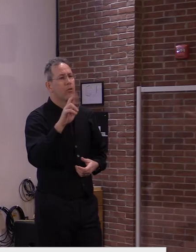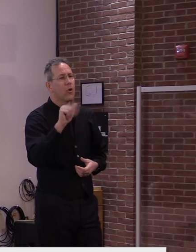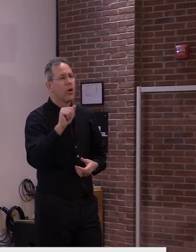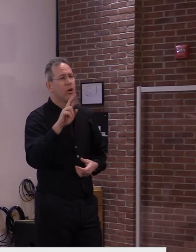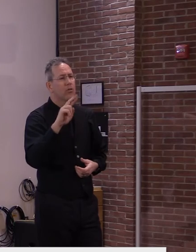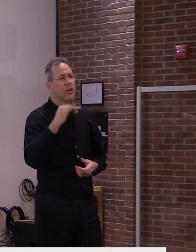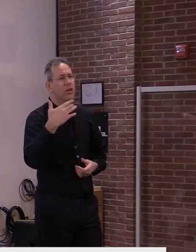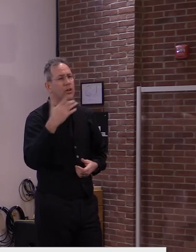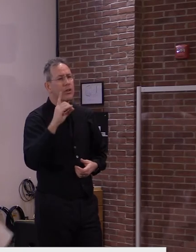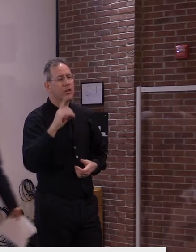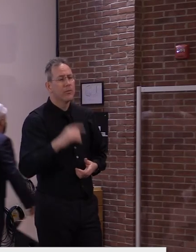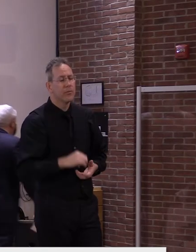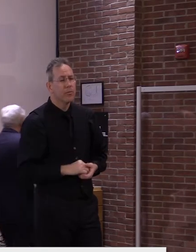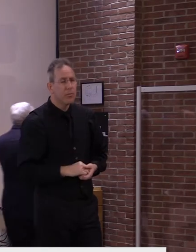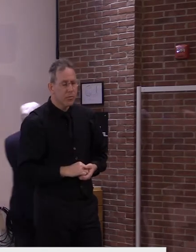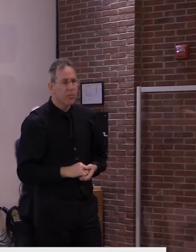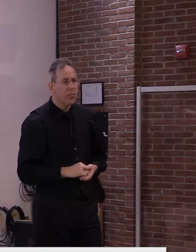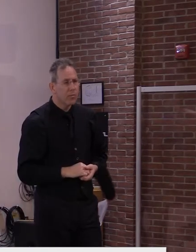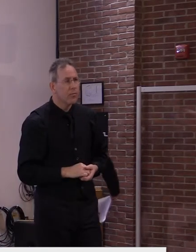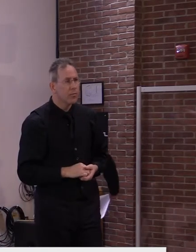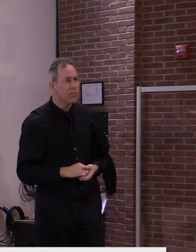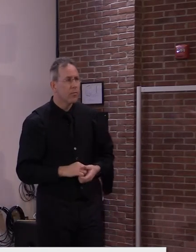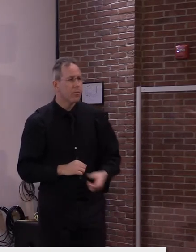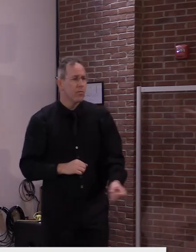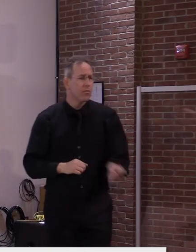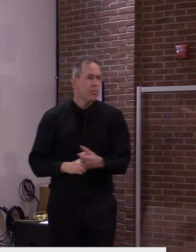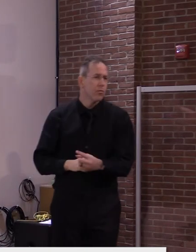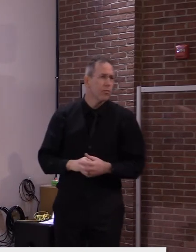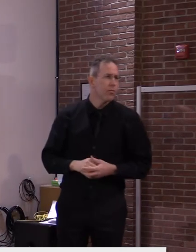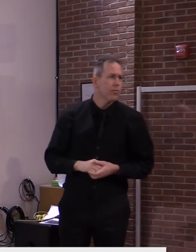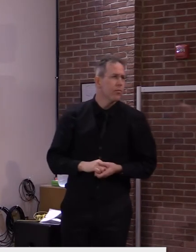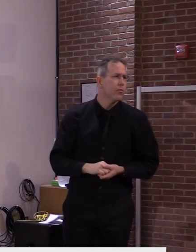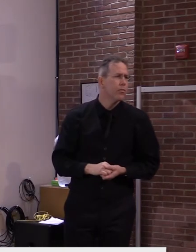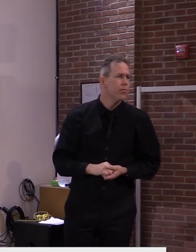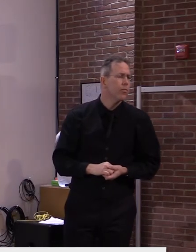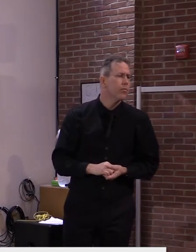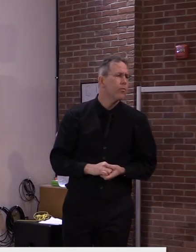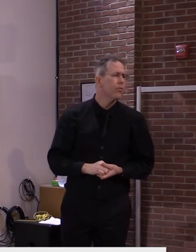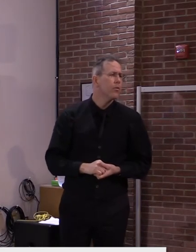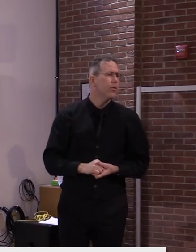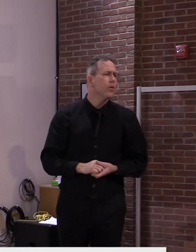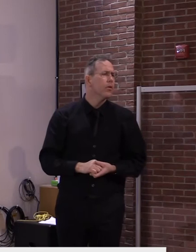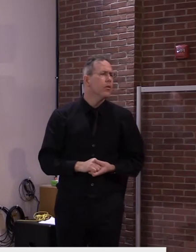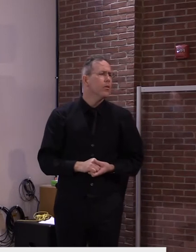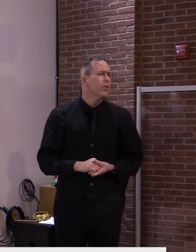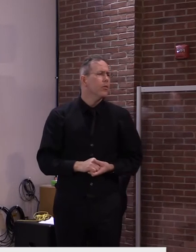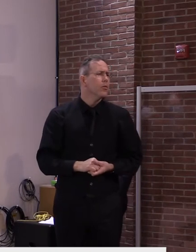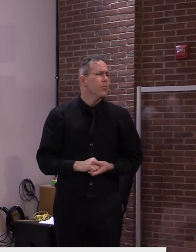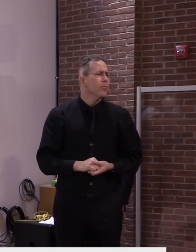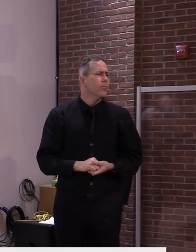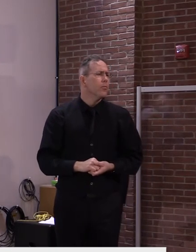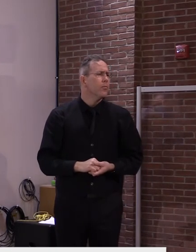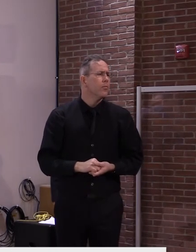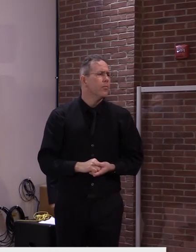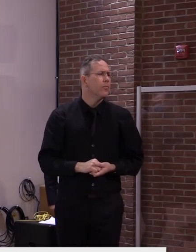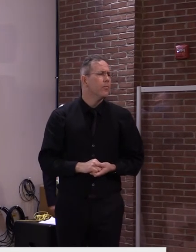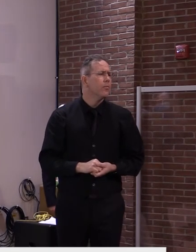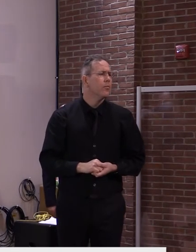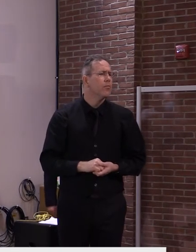you very much. Yep. Andrew, Calgary and Record. Yep. Hi there. Thank you very much. Question from a reader who's 64 and a half years old. They're